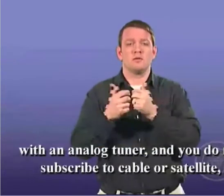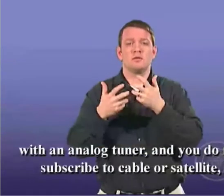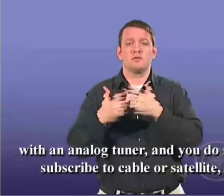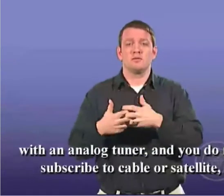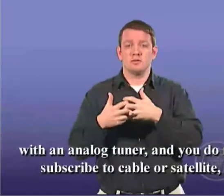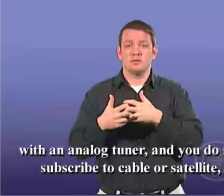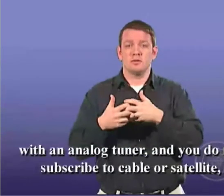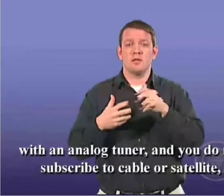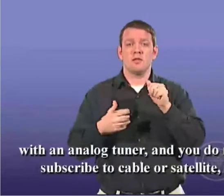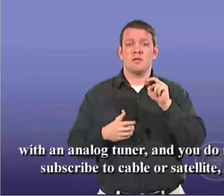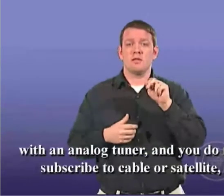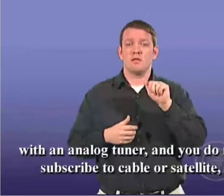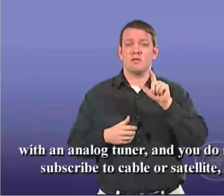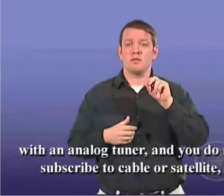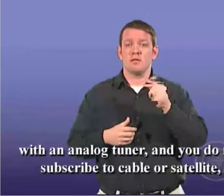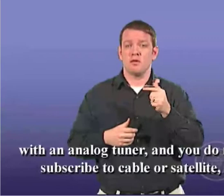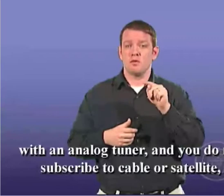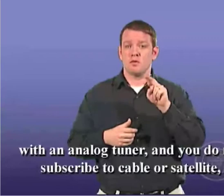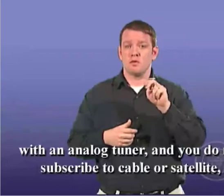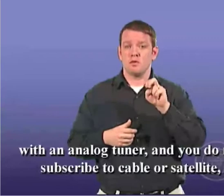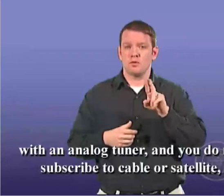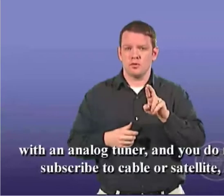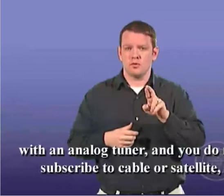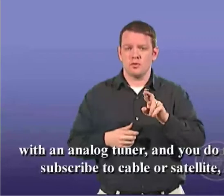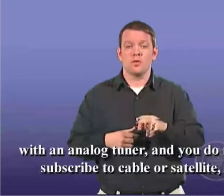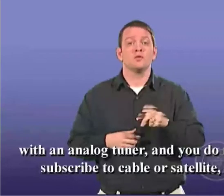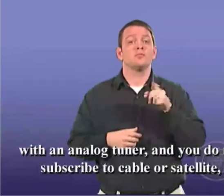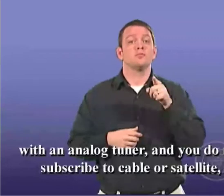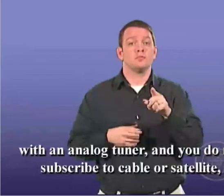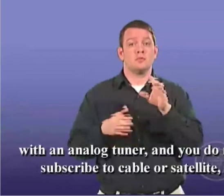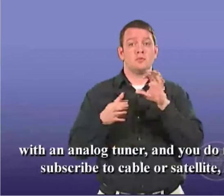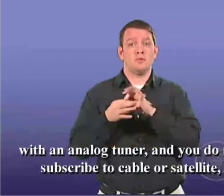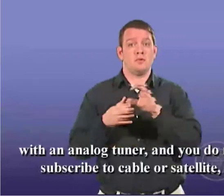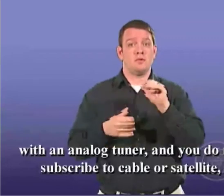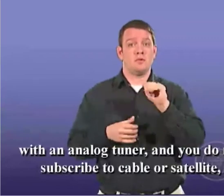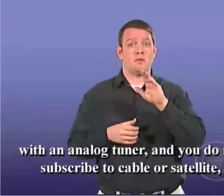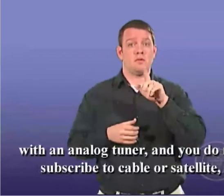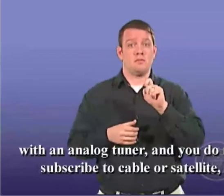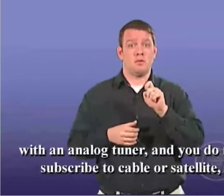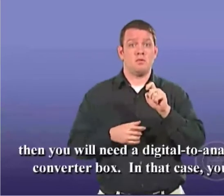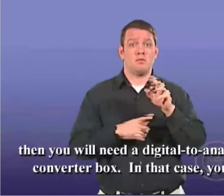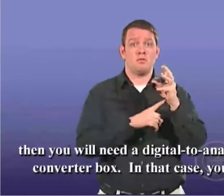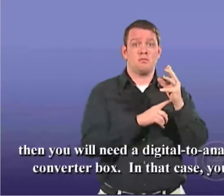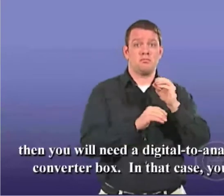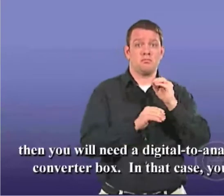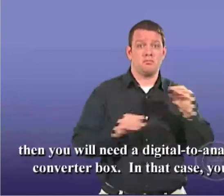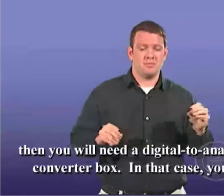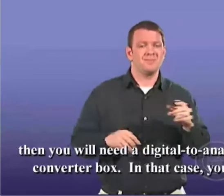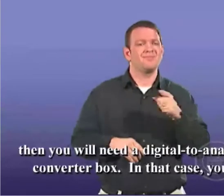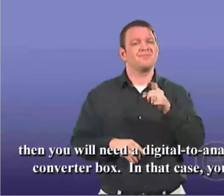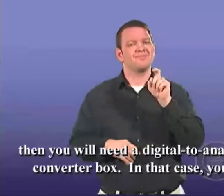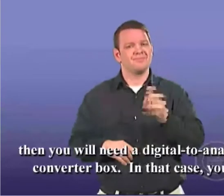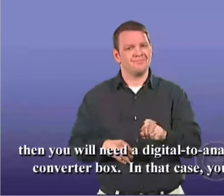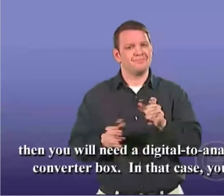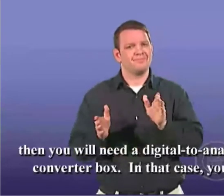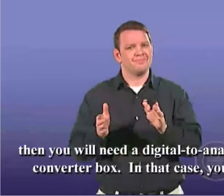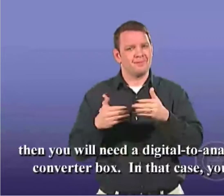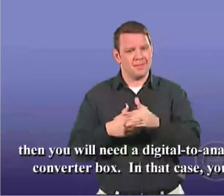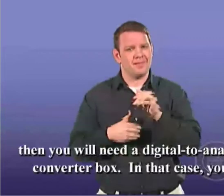analog tuner, and you do not subscribe to cable or satellite, then you will need a digital to